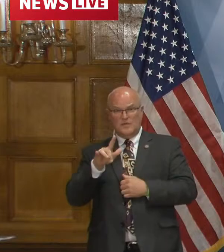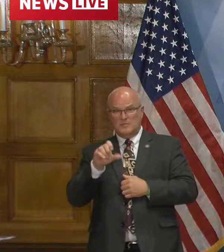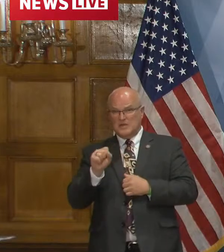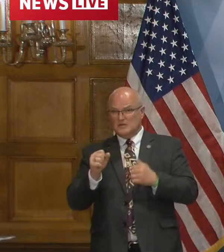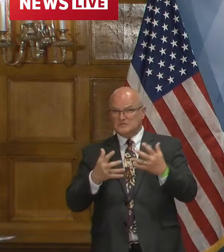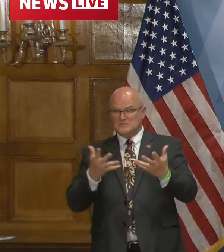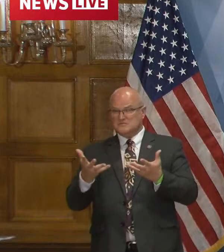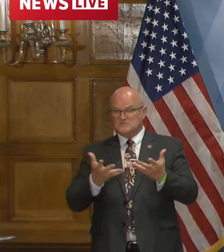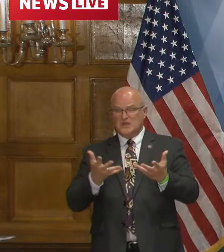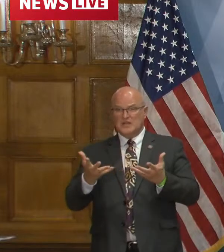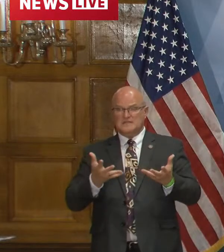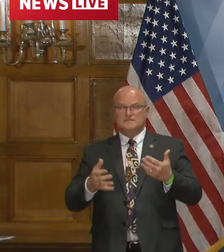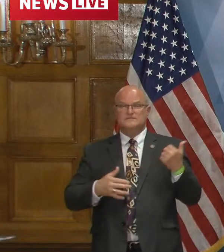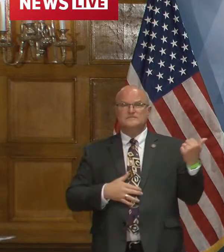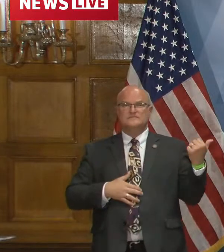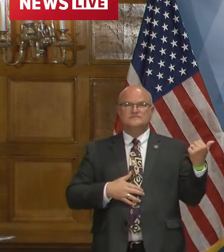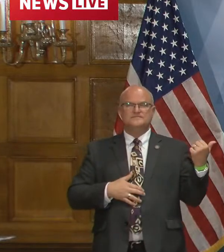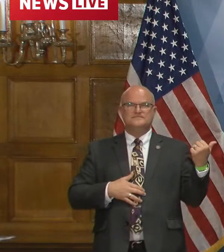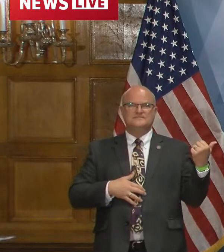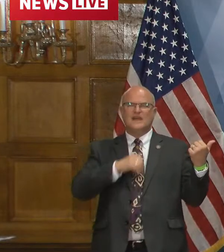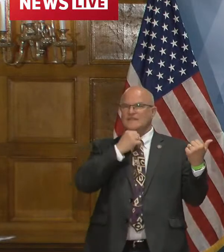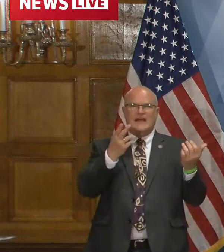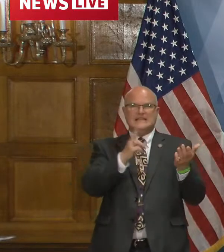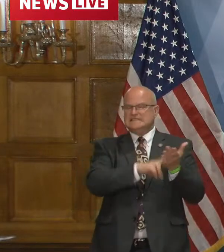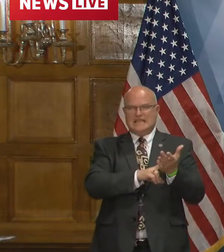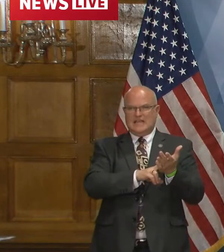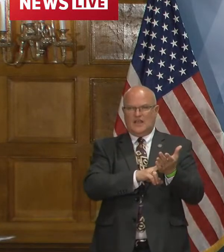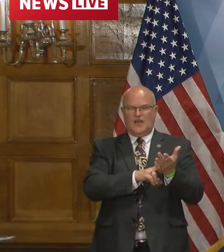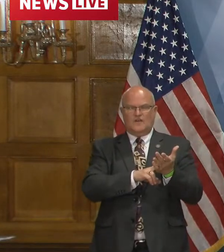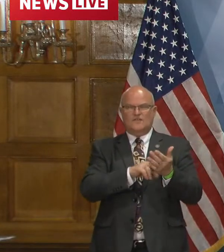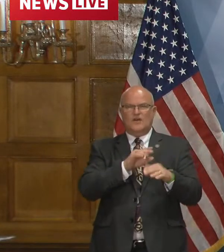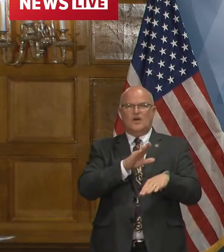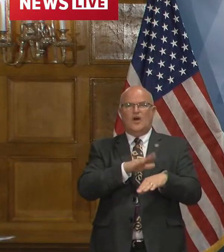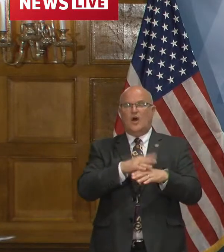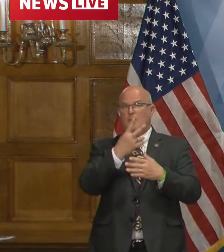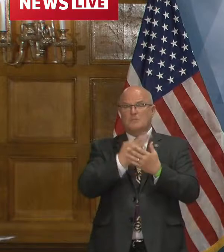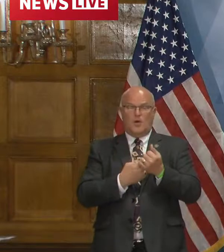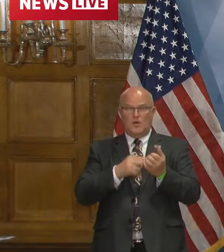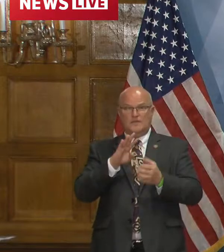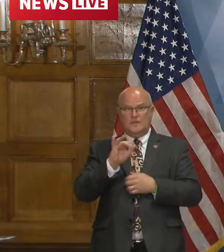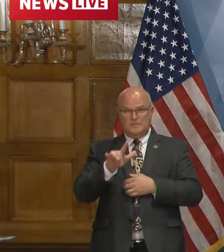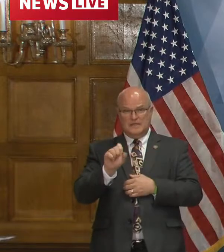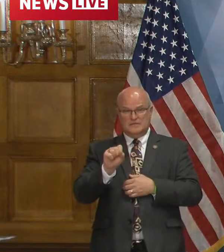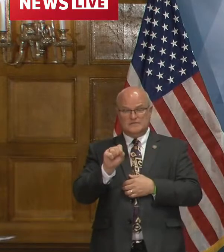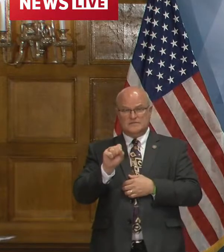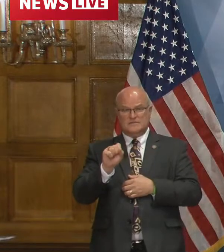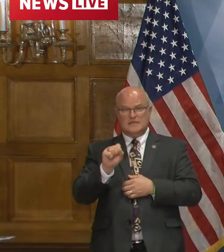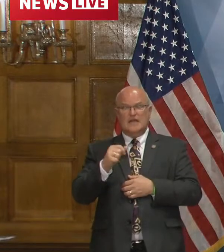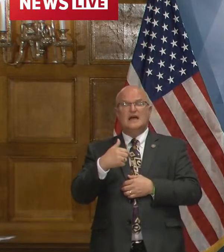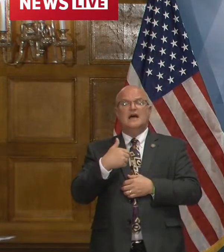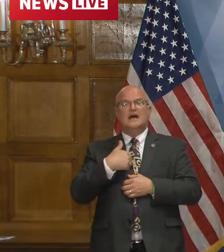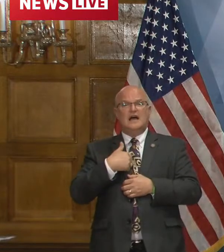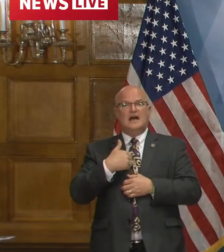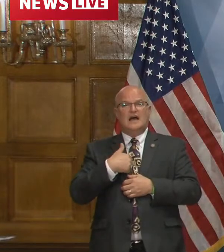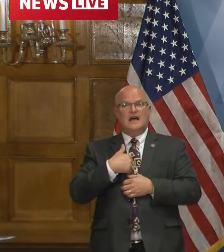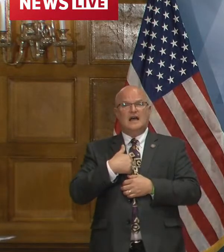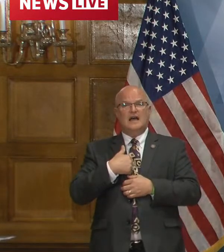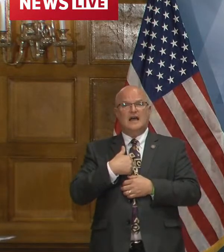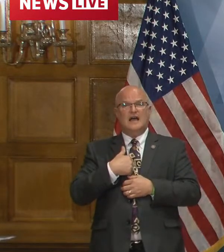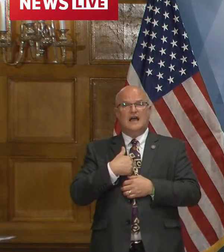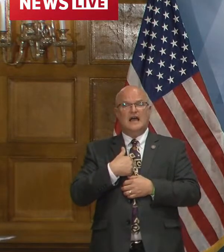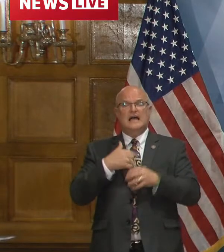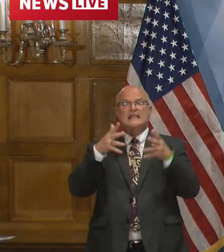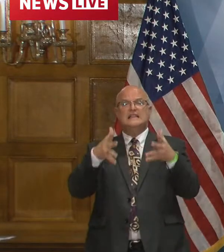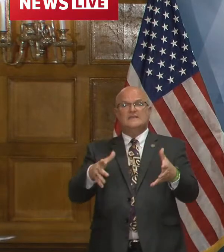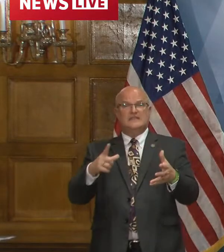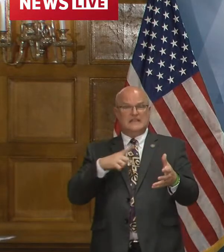or? I would not sign off on both the bills. I leave